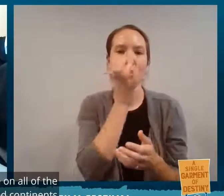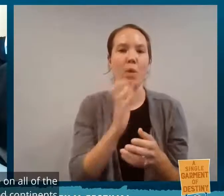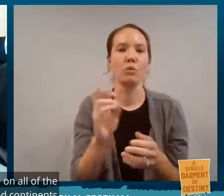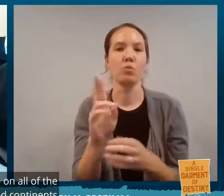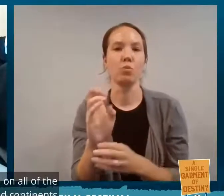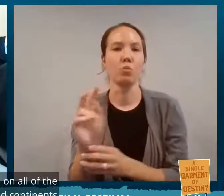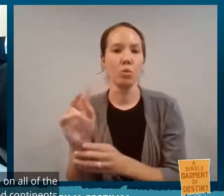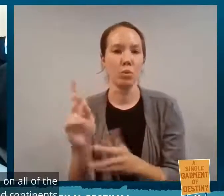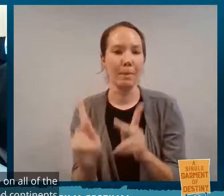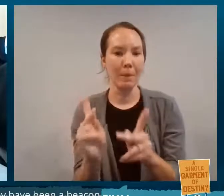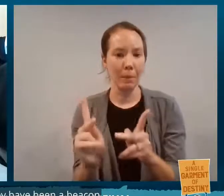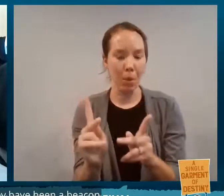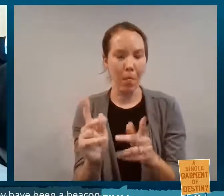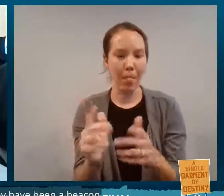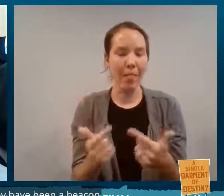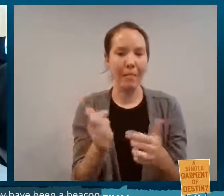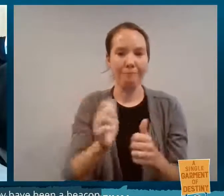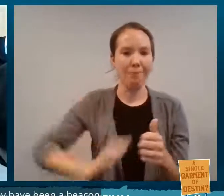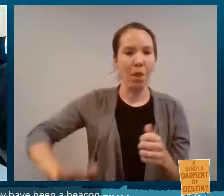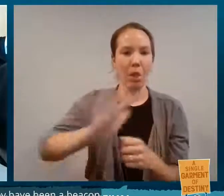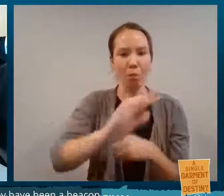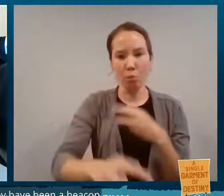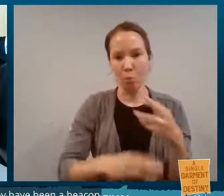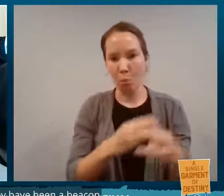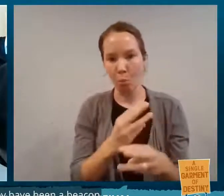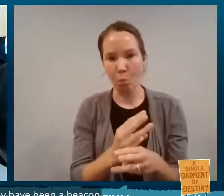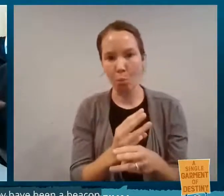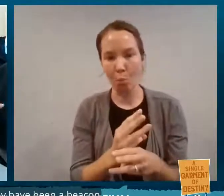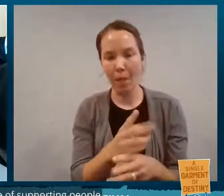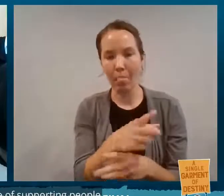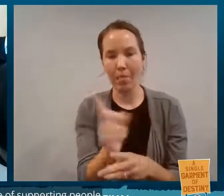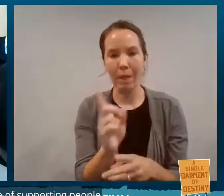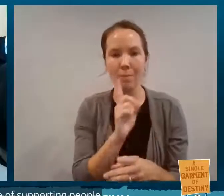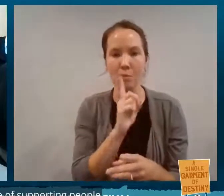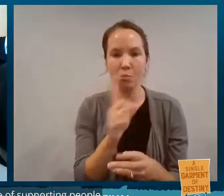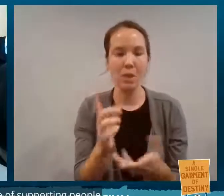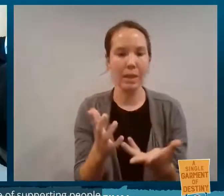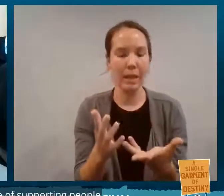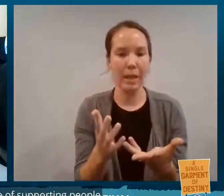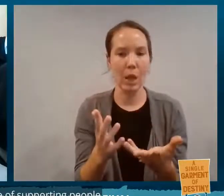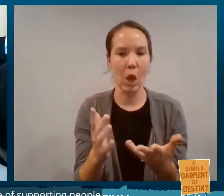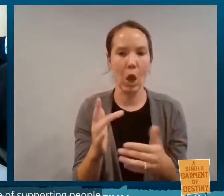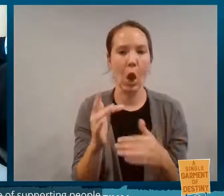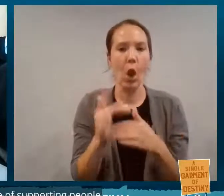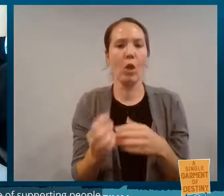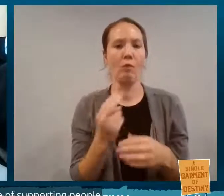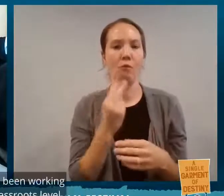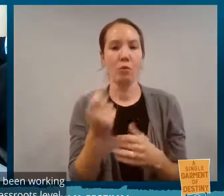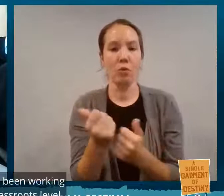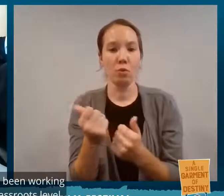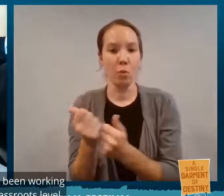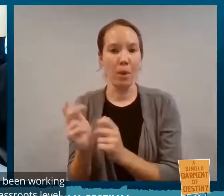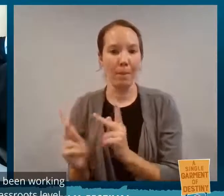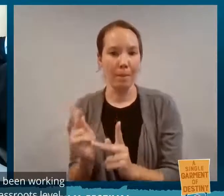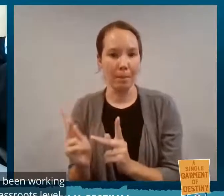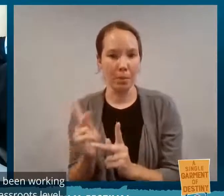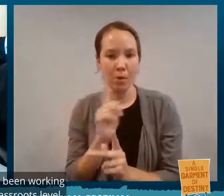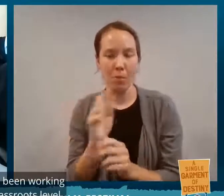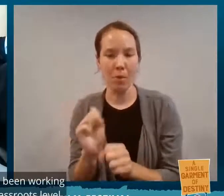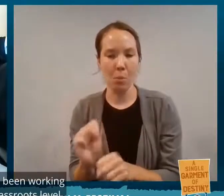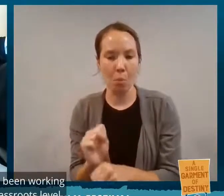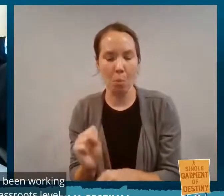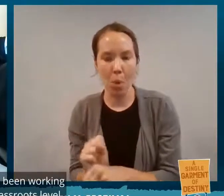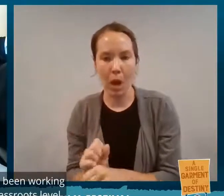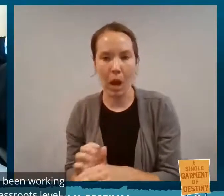the inhabited continents, and for years they have been a beacon and an early voice of supporting people who have been working